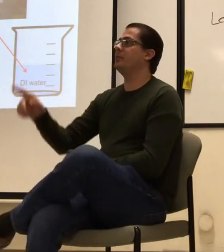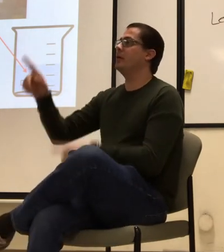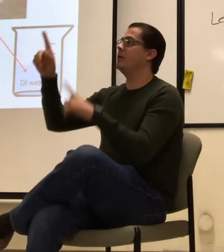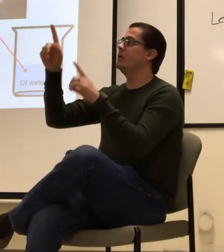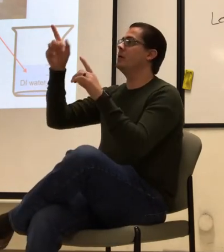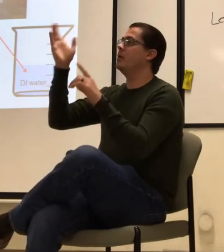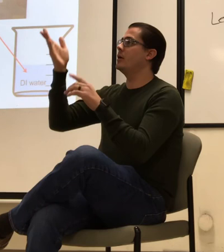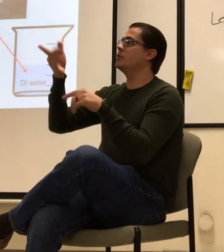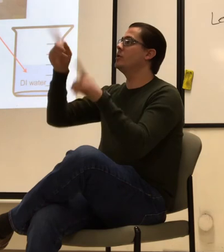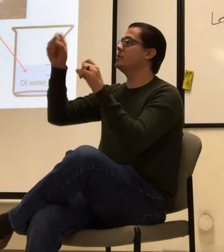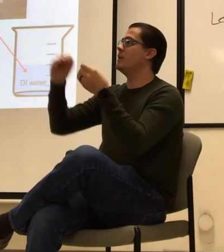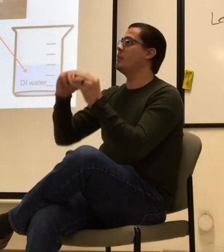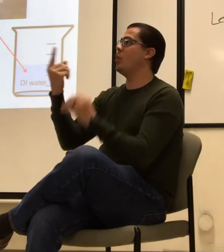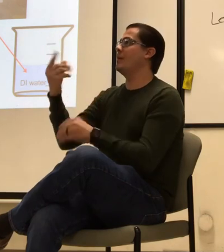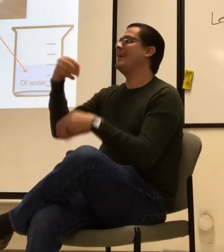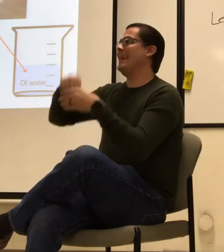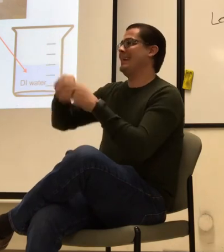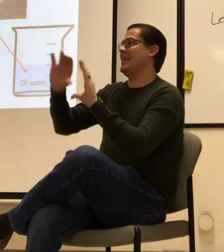is in class.